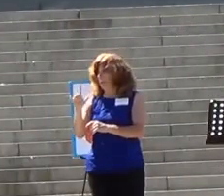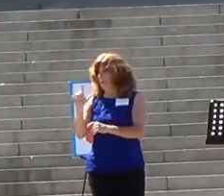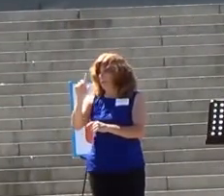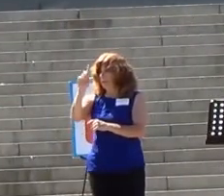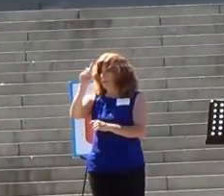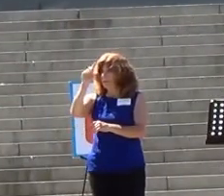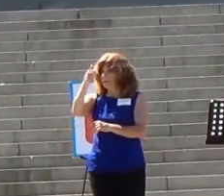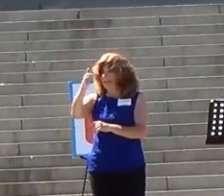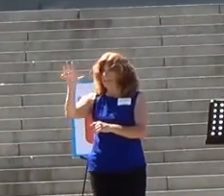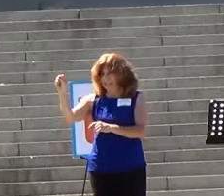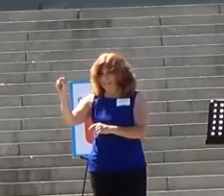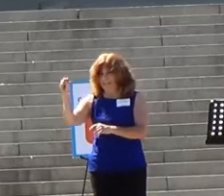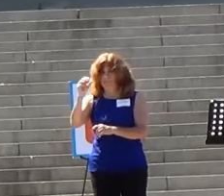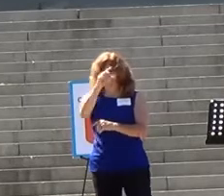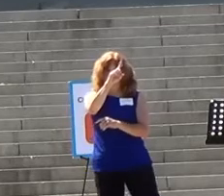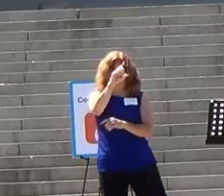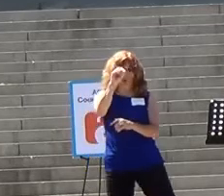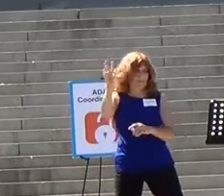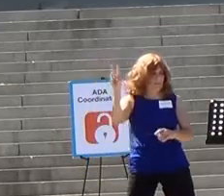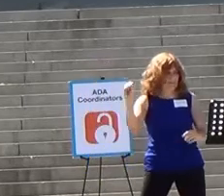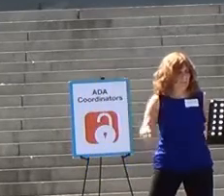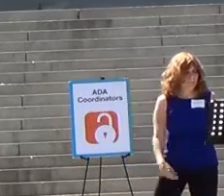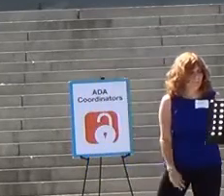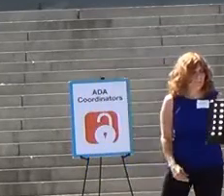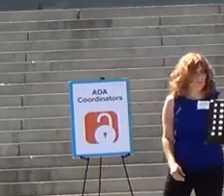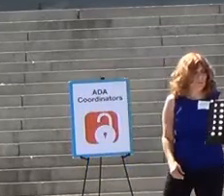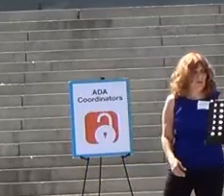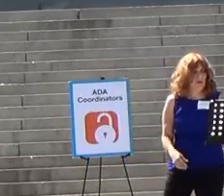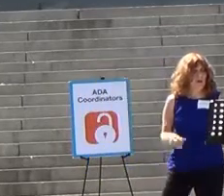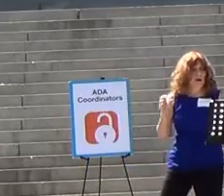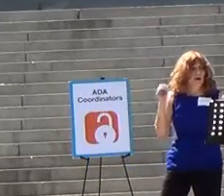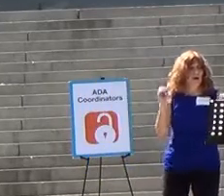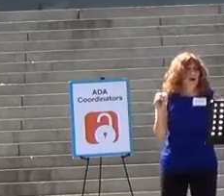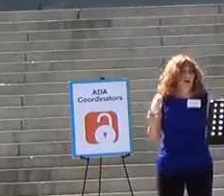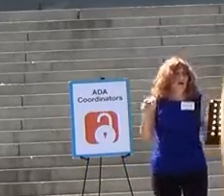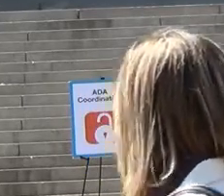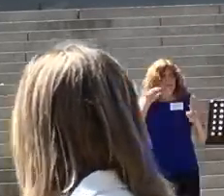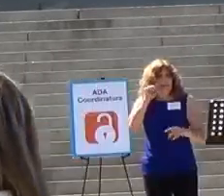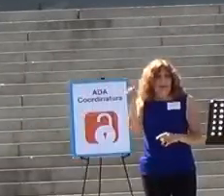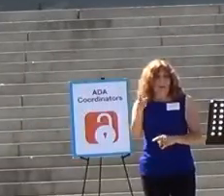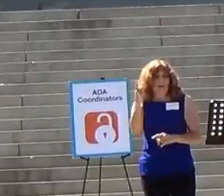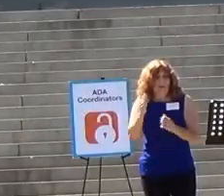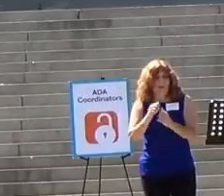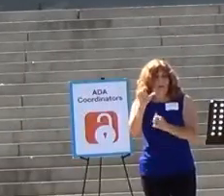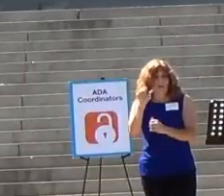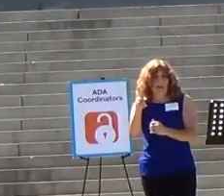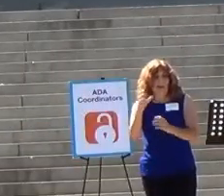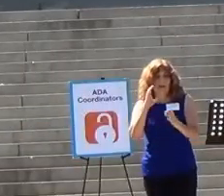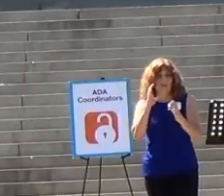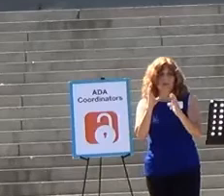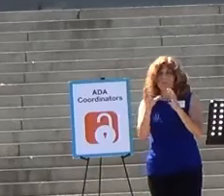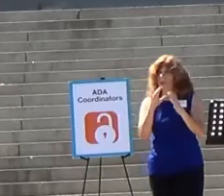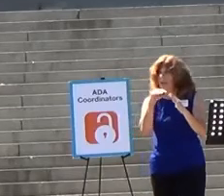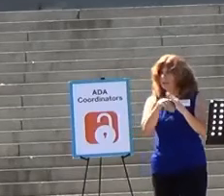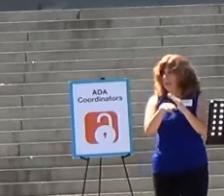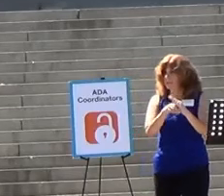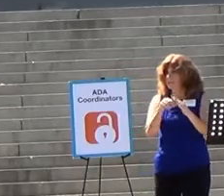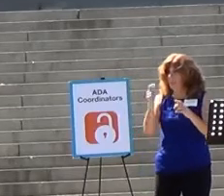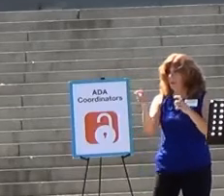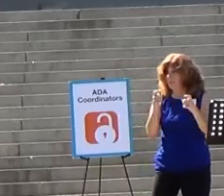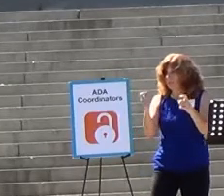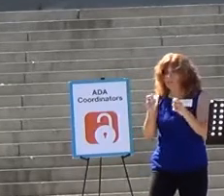gave you more time anyway. There's a Senate Bill 1030, 106, and then there's a House bill as I didn't well. even start to think it was